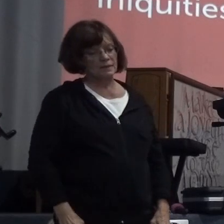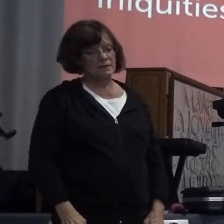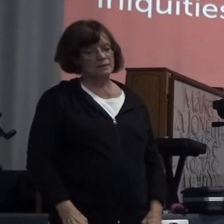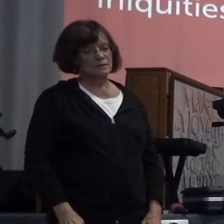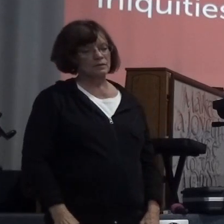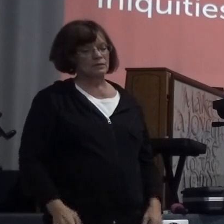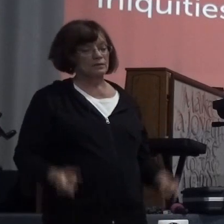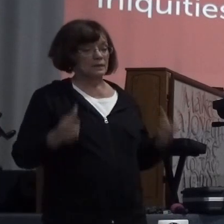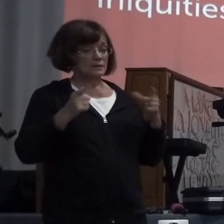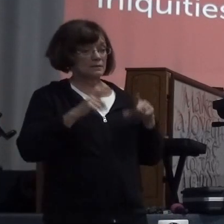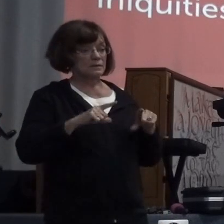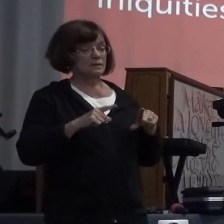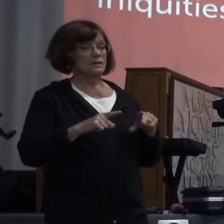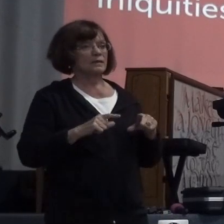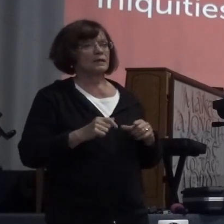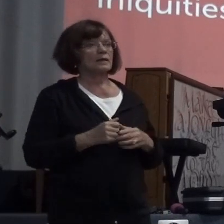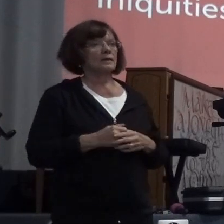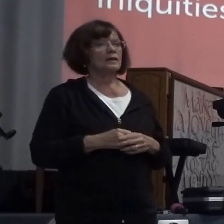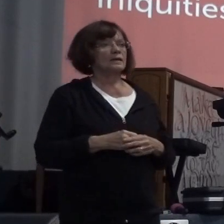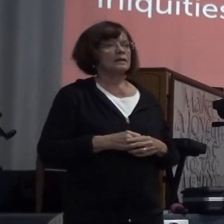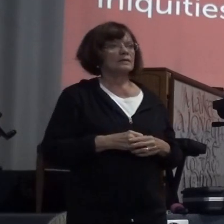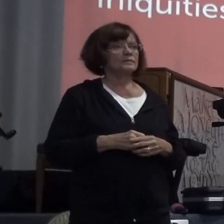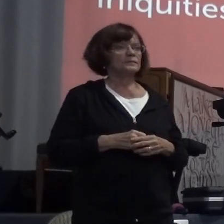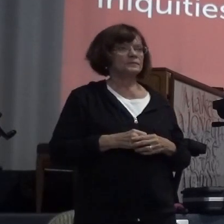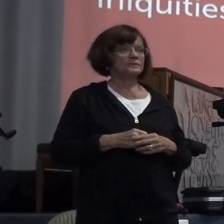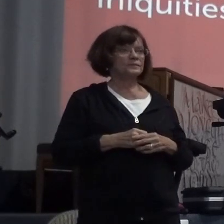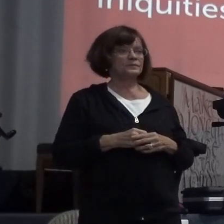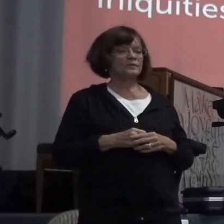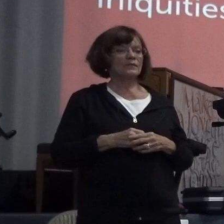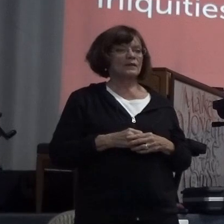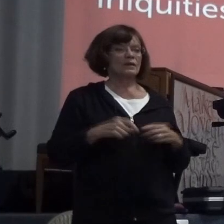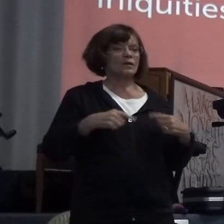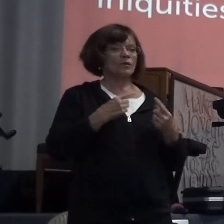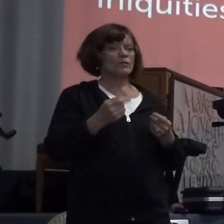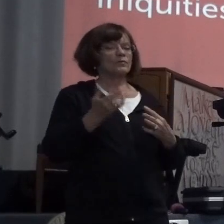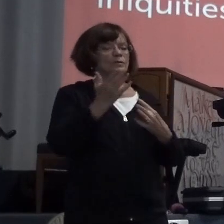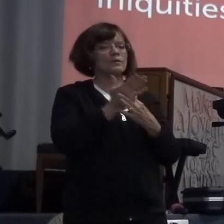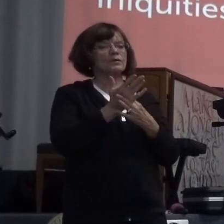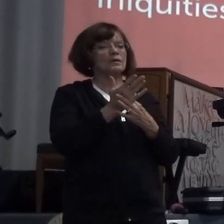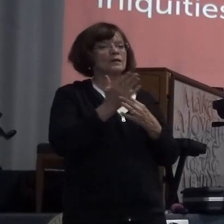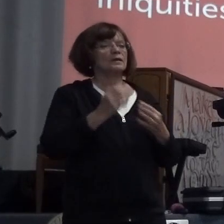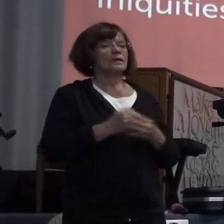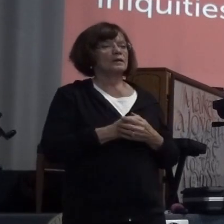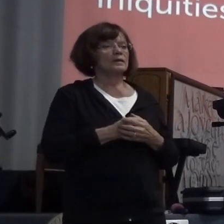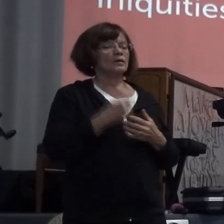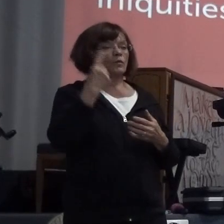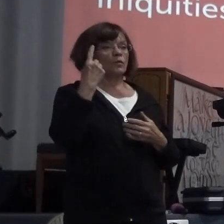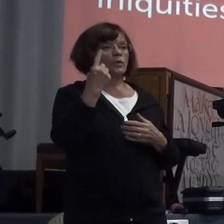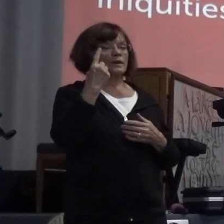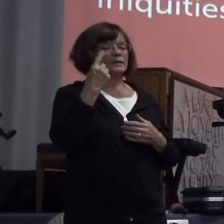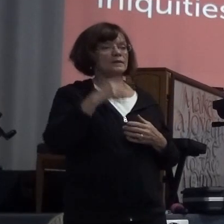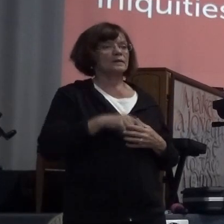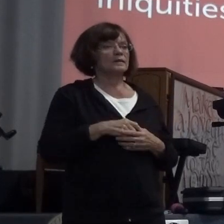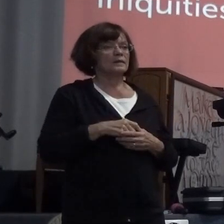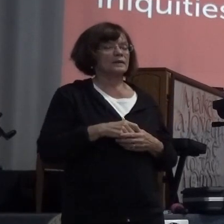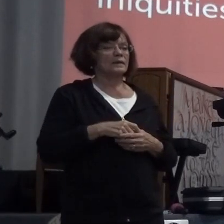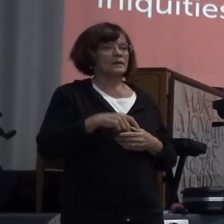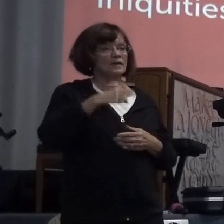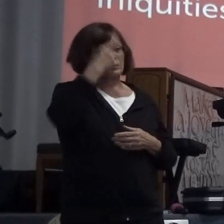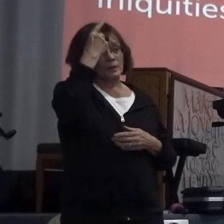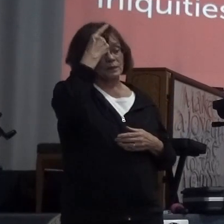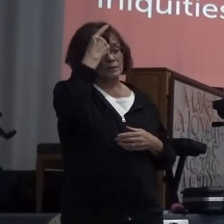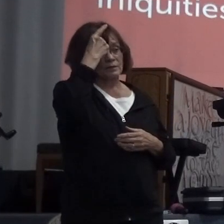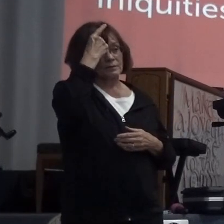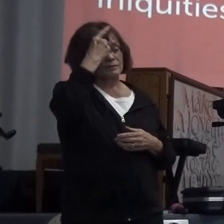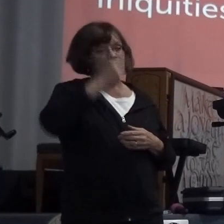So let's go to 1 Peter. I wanted to go through the whole book of 1 Peter. It's a lot, so I'm just going to point